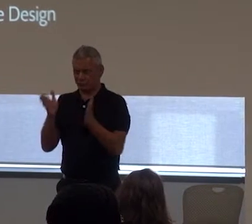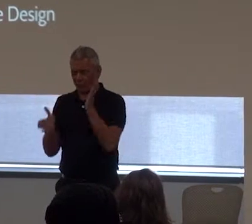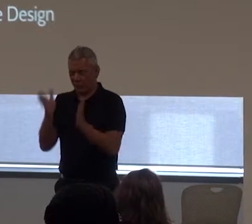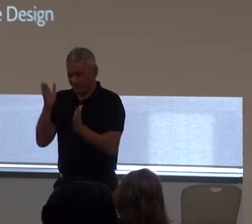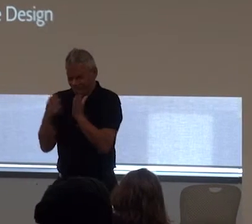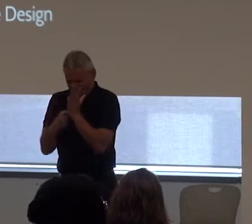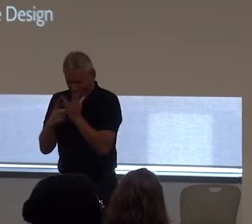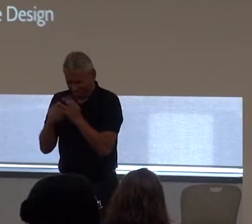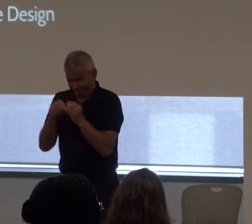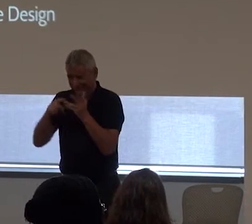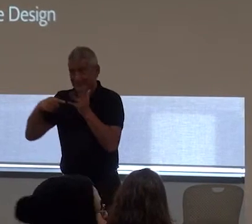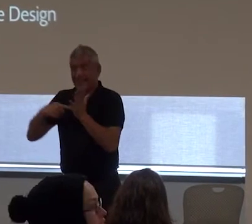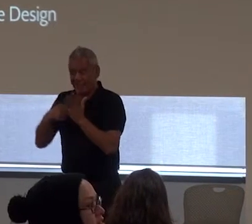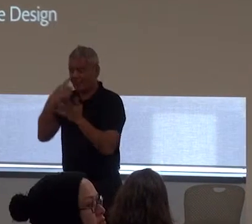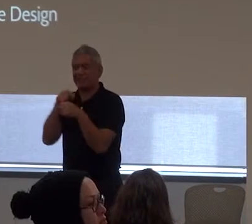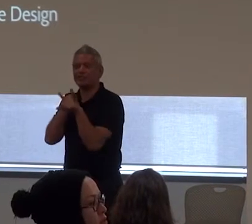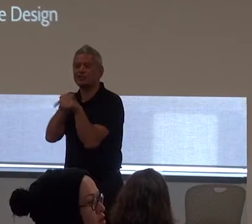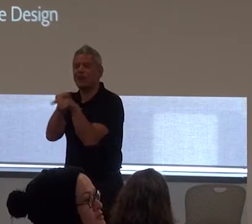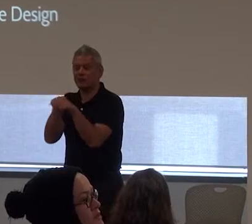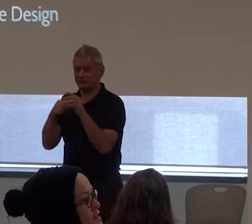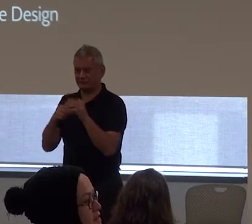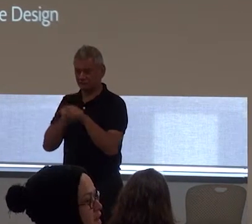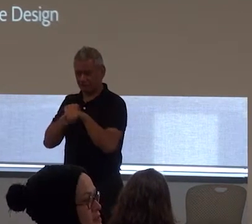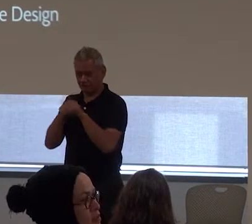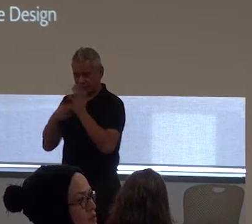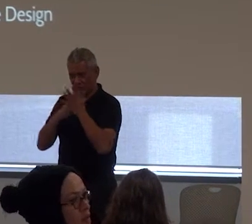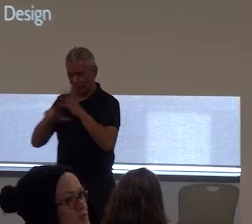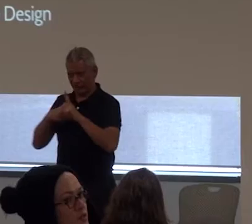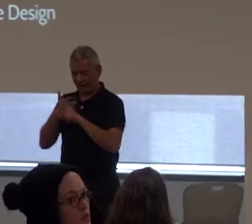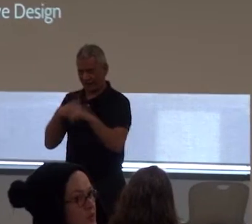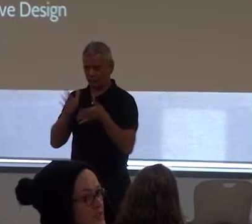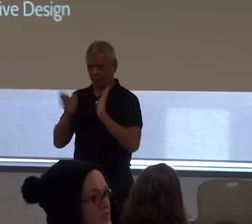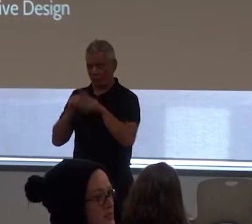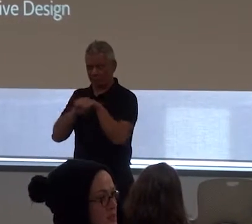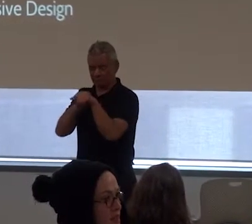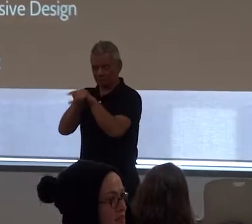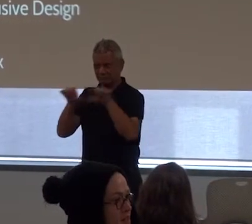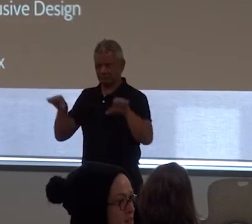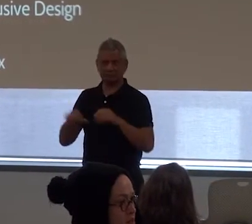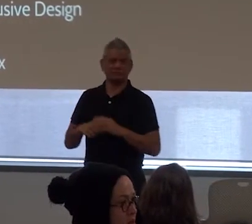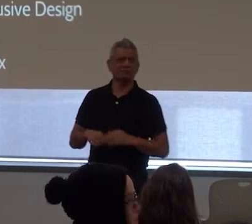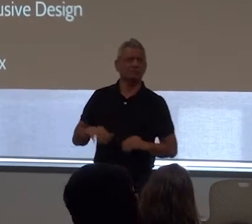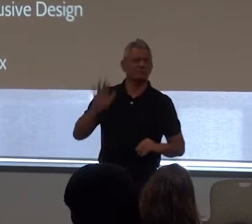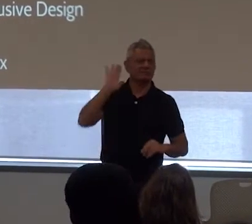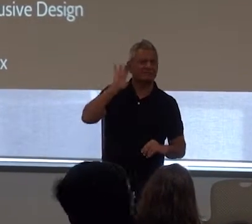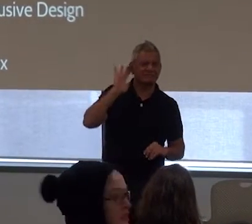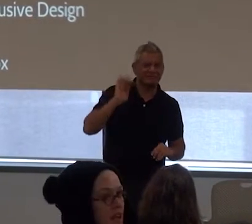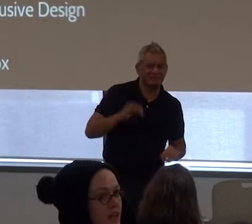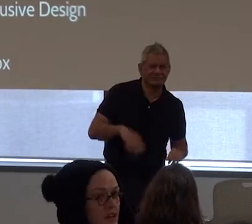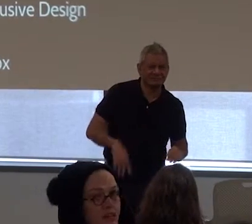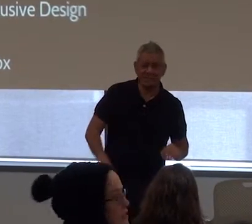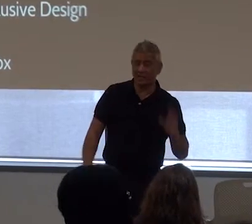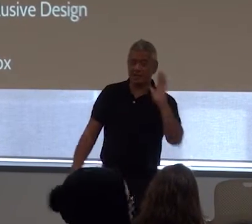and there's no CAPTCHAs involved. There is a Mollem, is a honeypot that has a WordPress button as well. Yeah, so